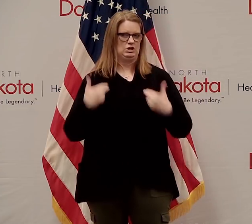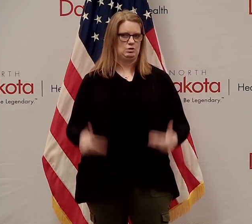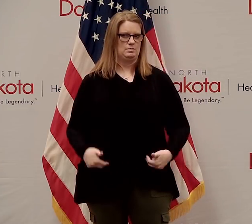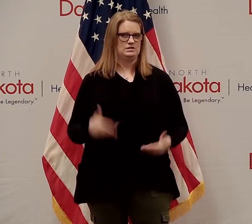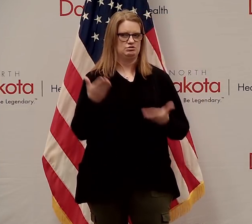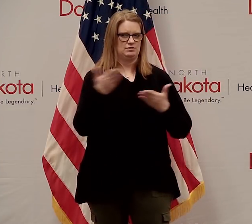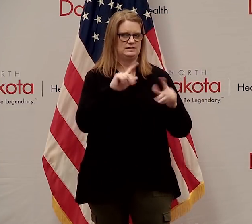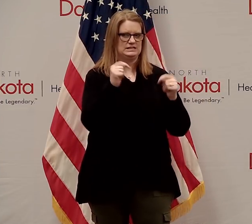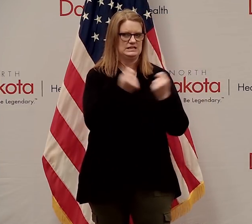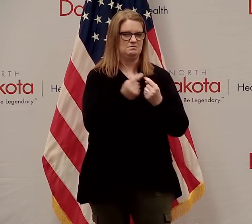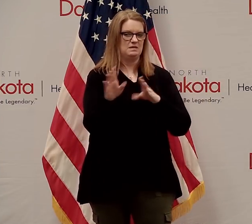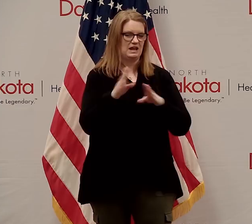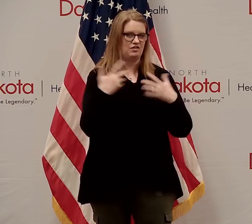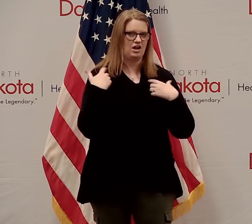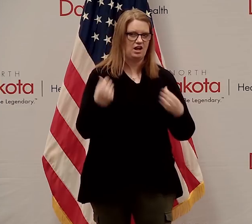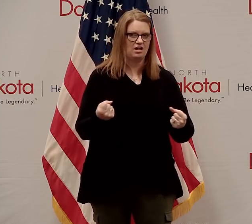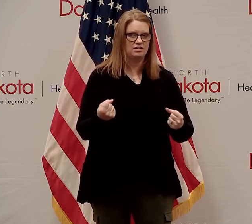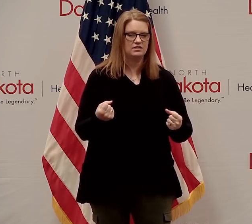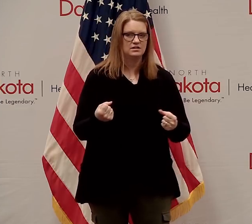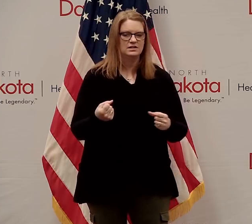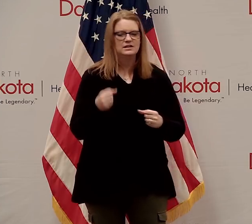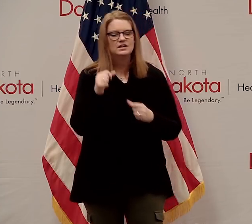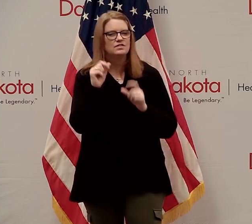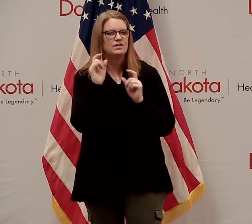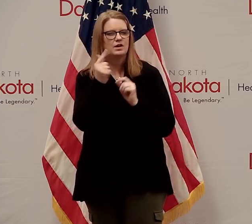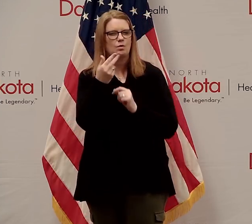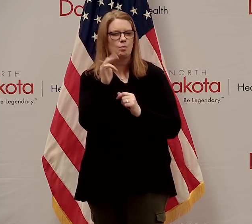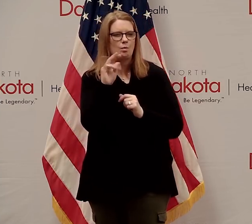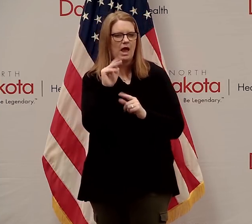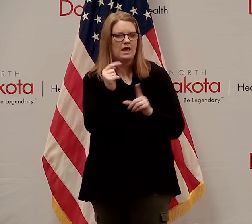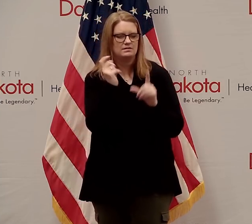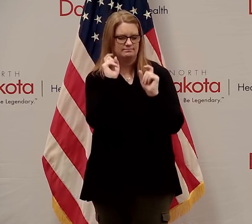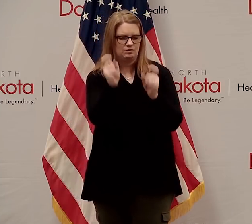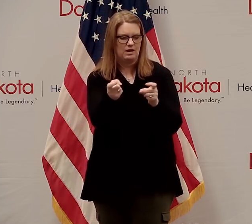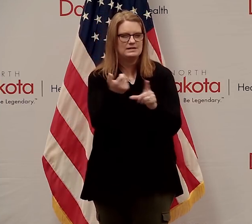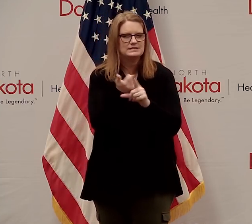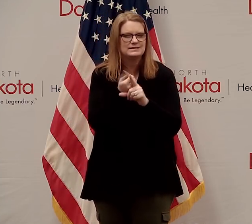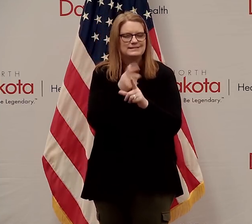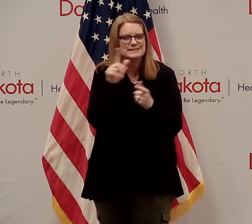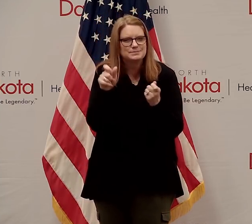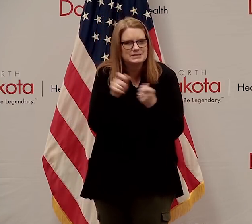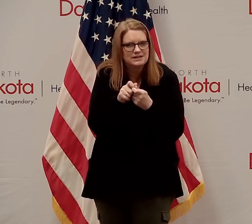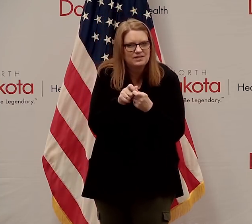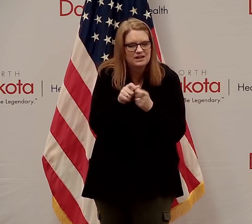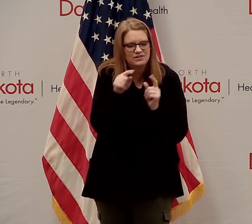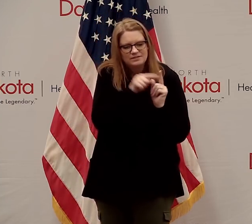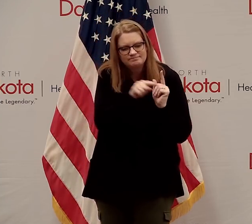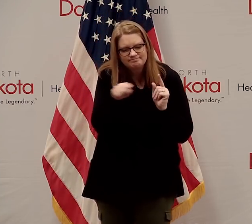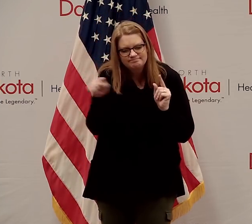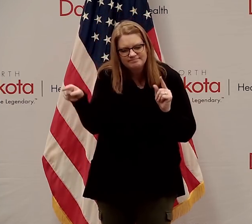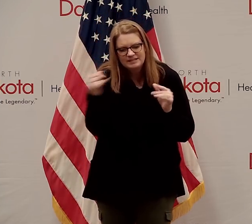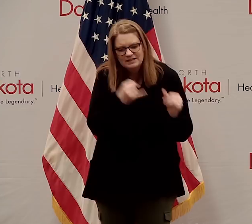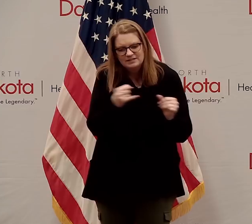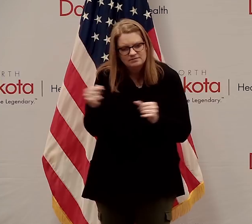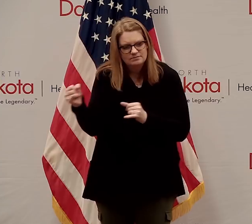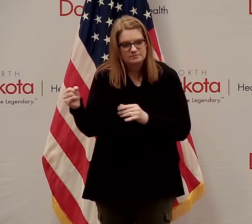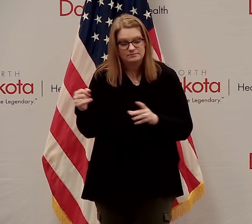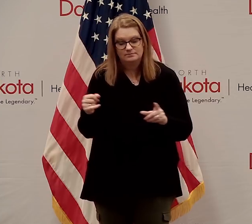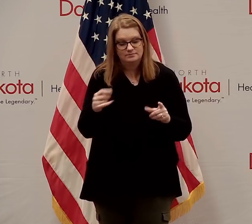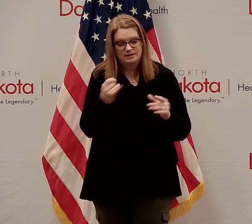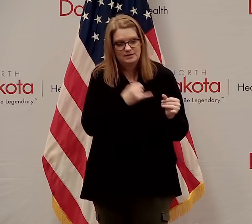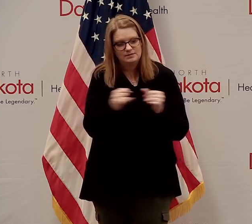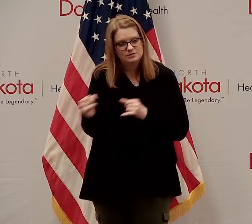for getting this grant. It's specifically designed to address the needs of all these individuals, and individuals with substance use disorders, individuals